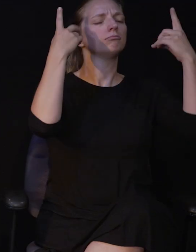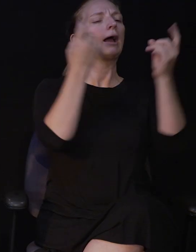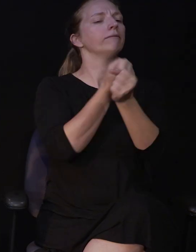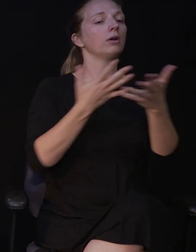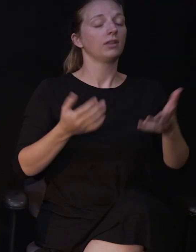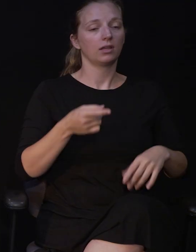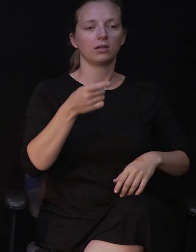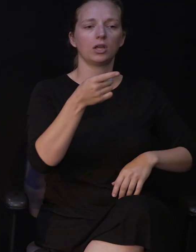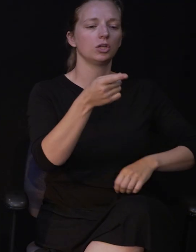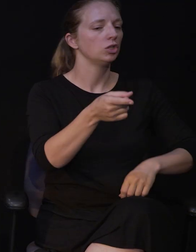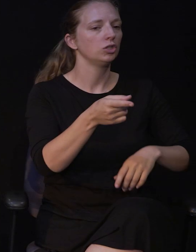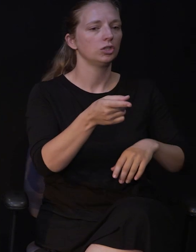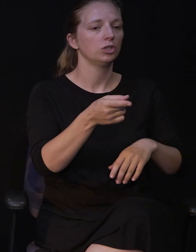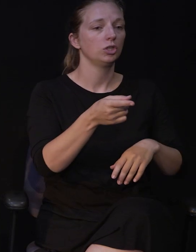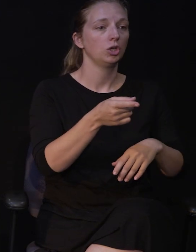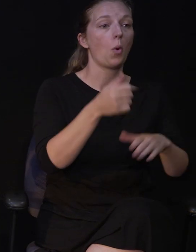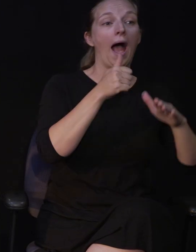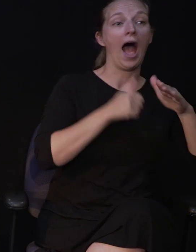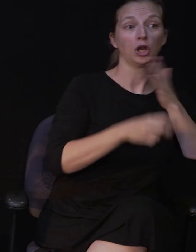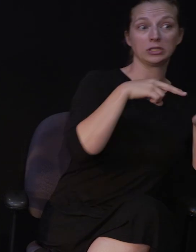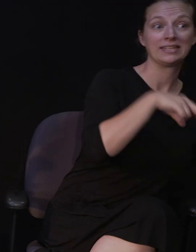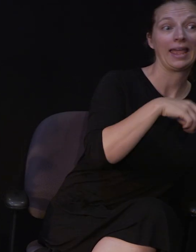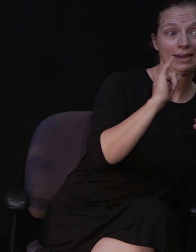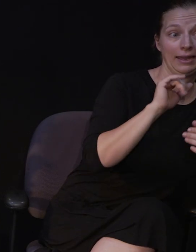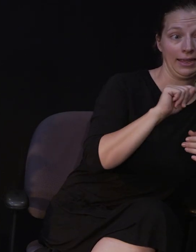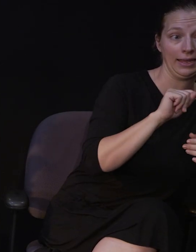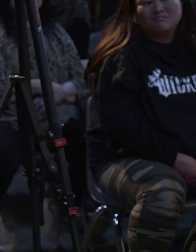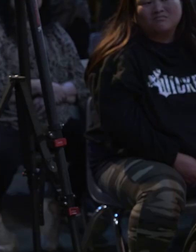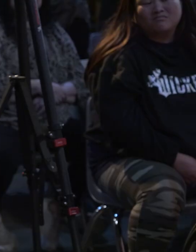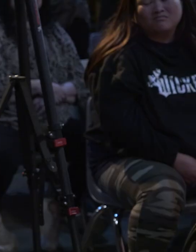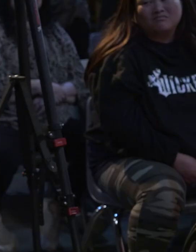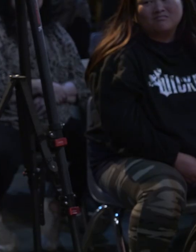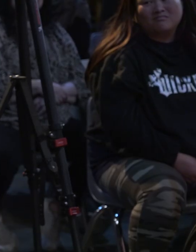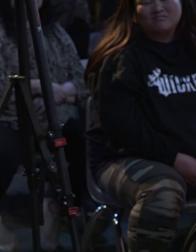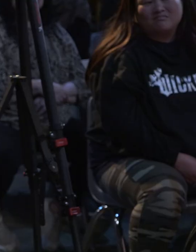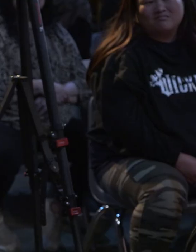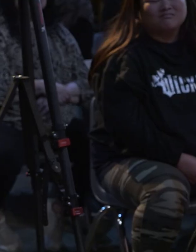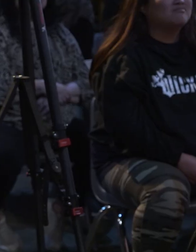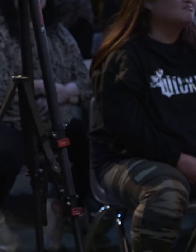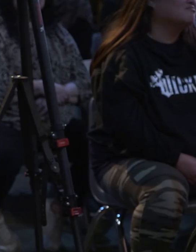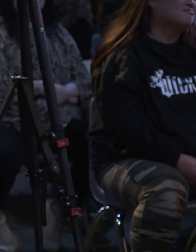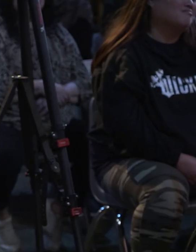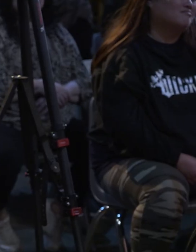you overstand it. You don't just understand it. You knew exactly what John was putting out there, You got it into your brain and your body